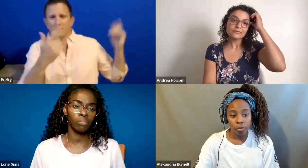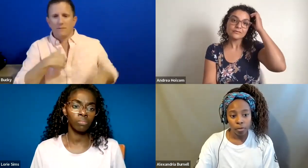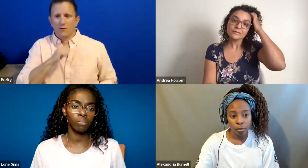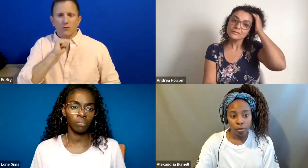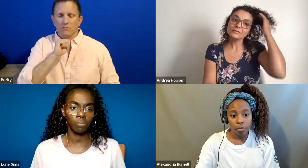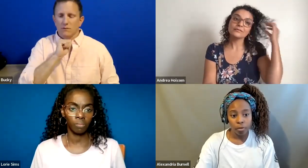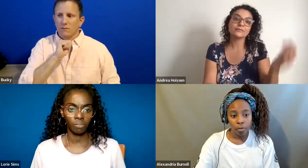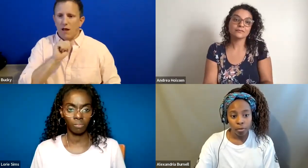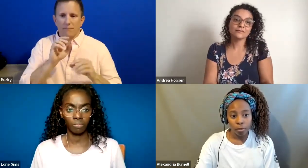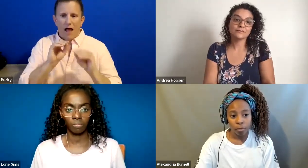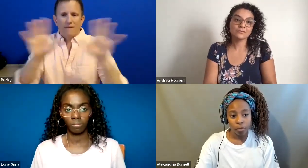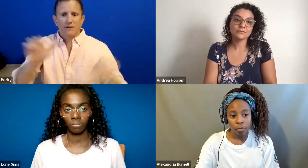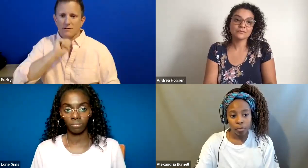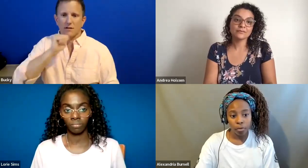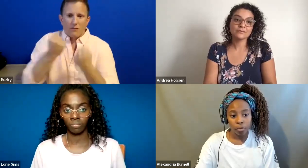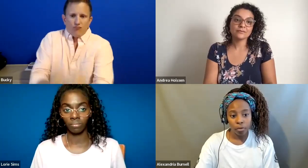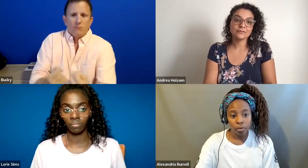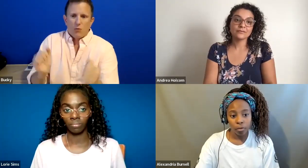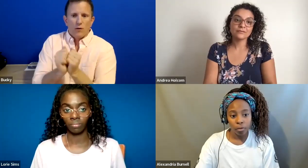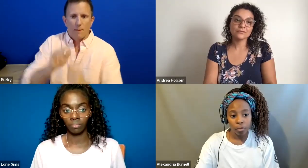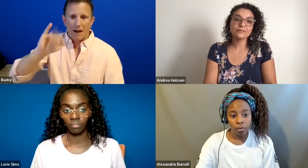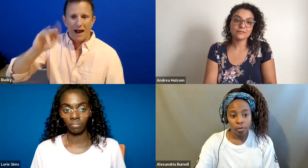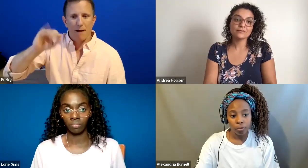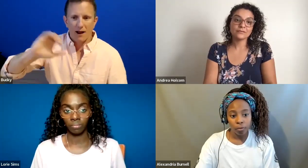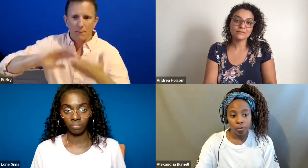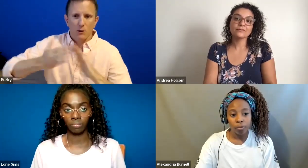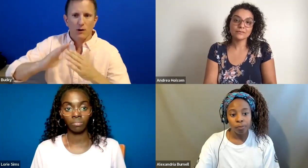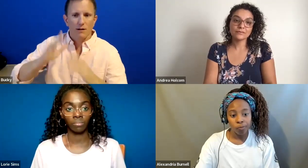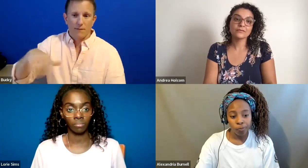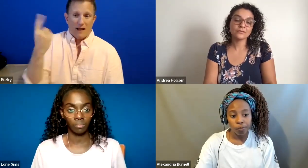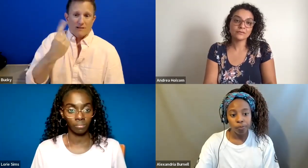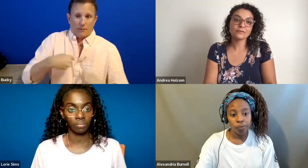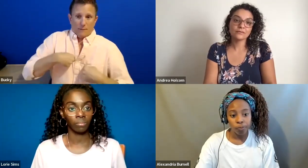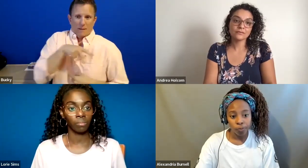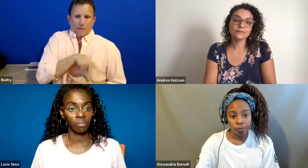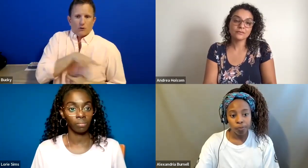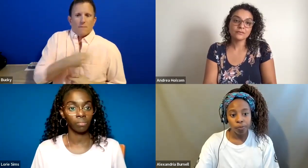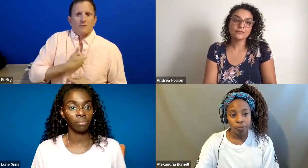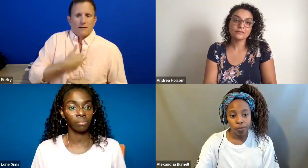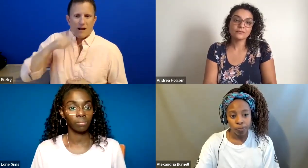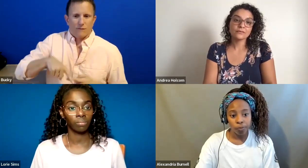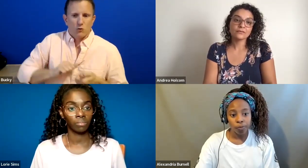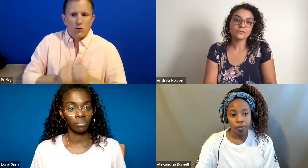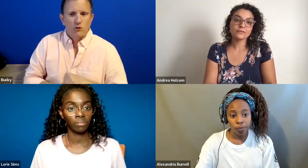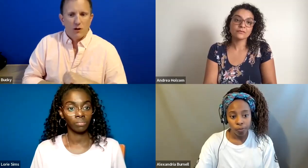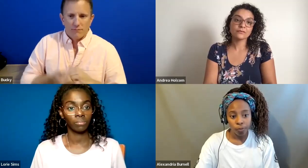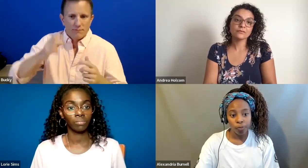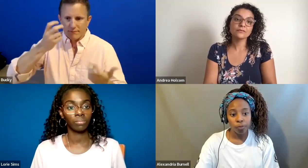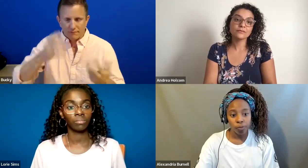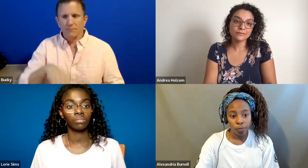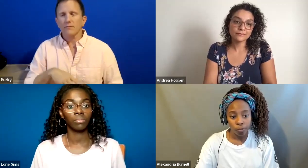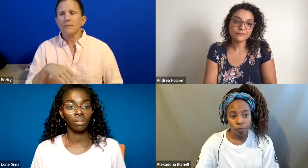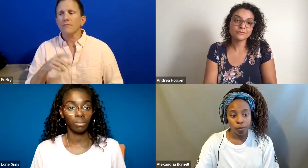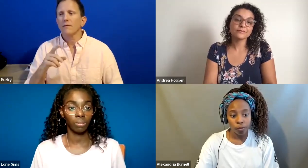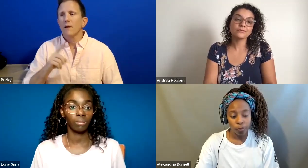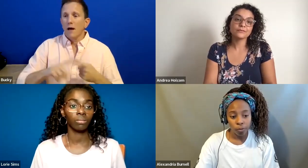pool, my network, those whom I'm associated with, it is obvious, it's evident that I don't have strong enough connections